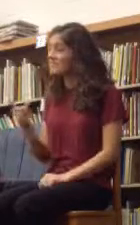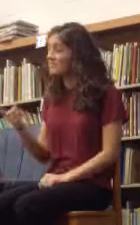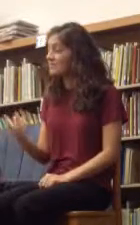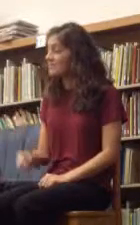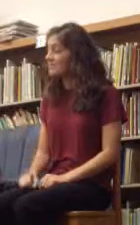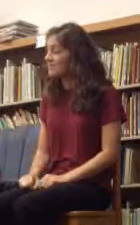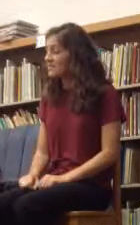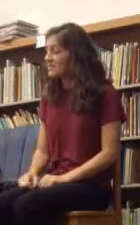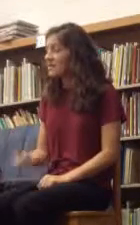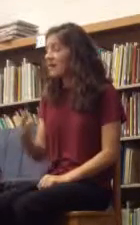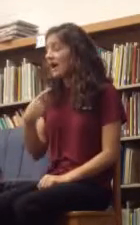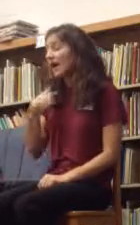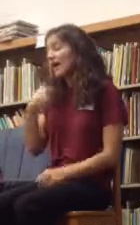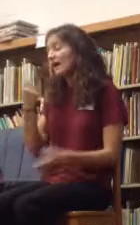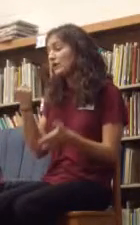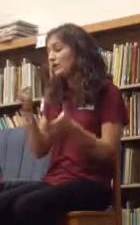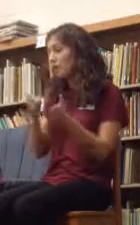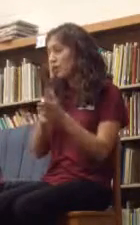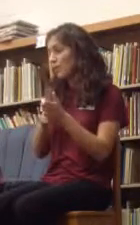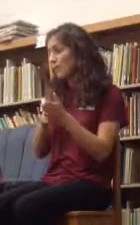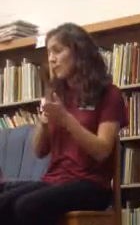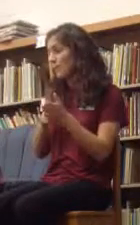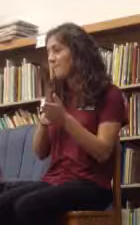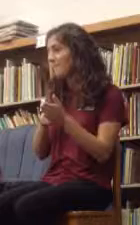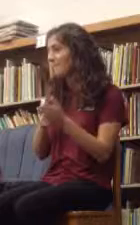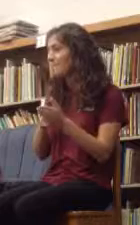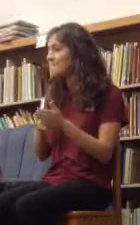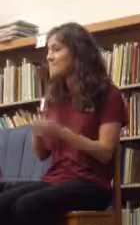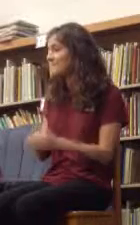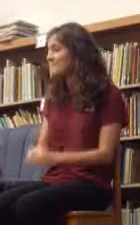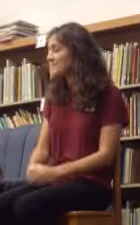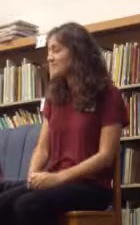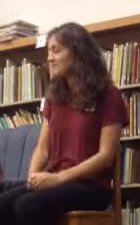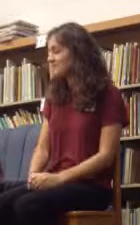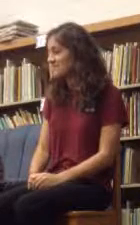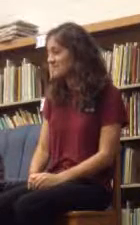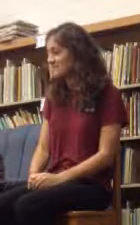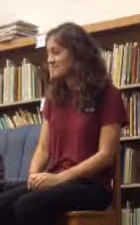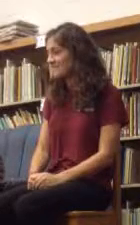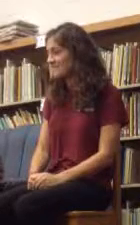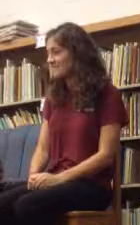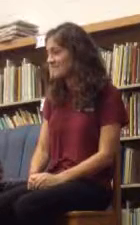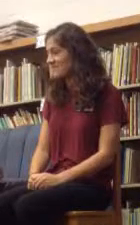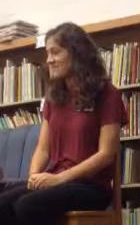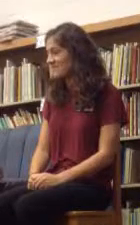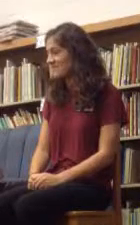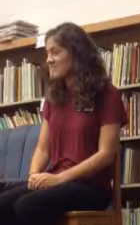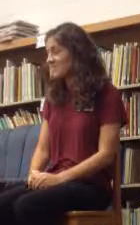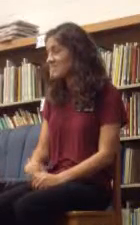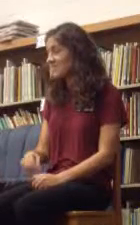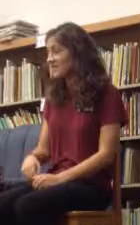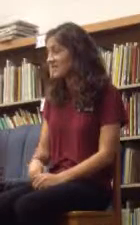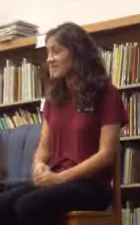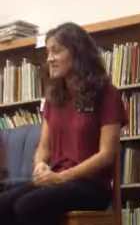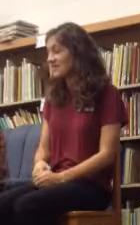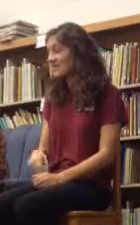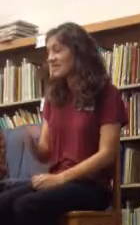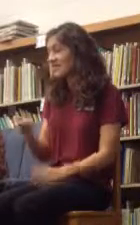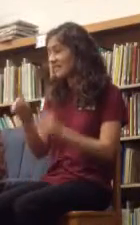I noticed that this is, a feeling. Does it have feelings? Yeah.